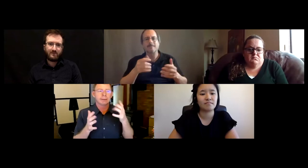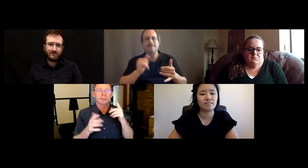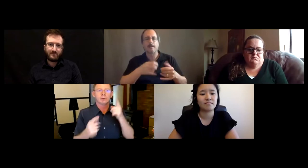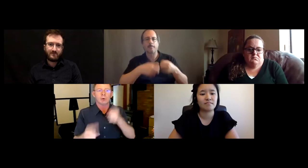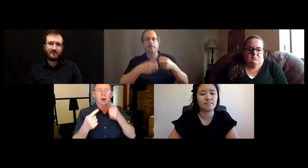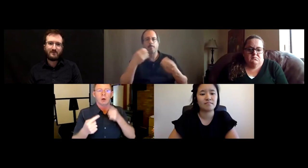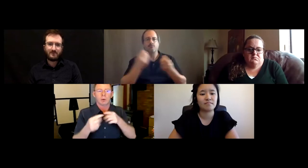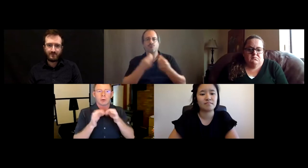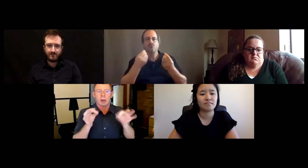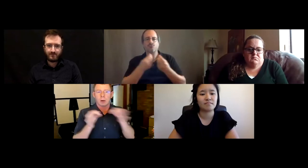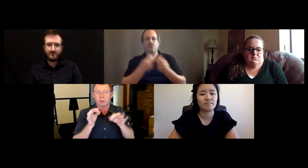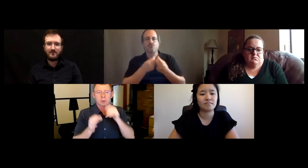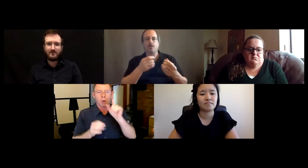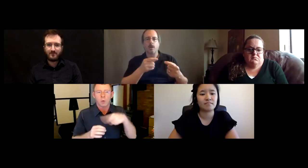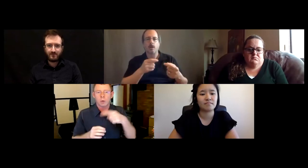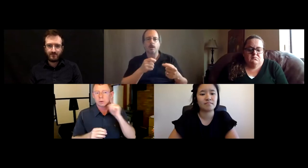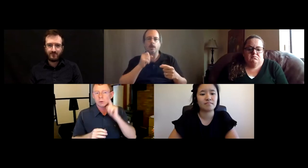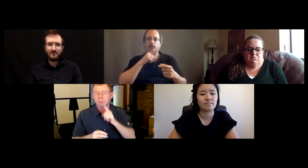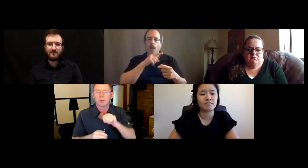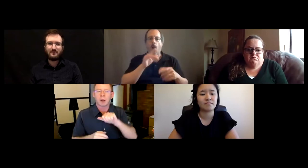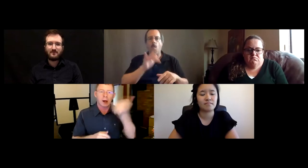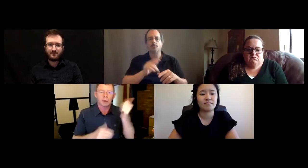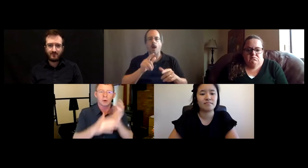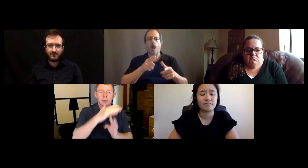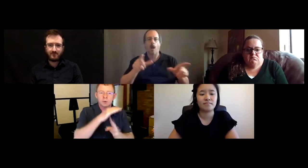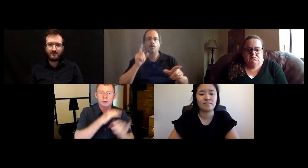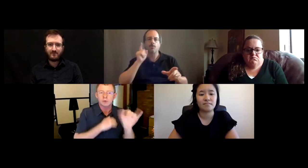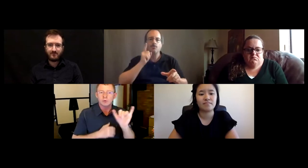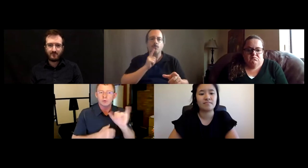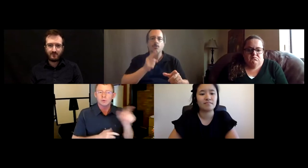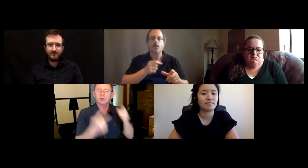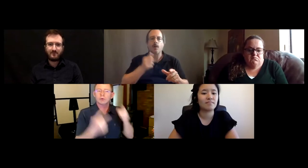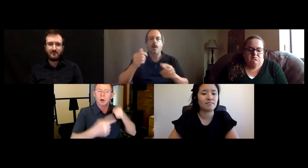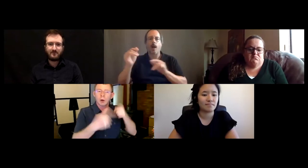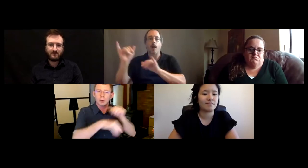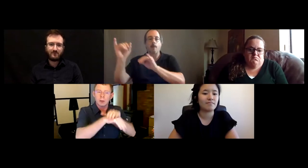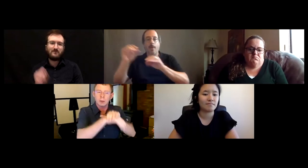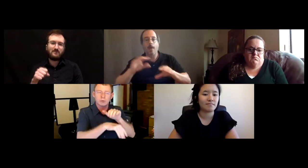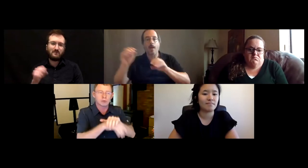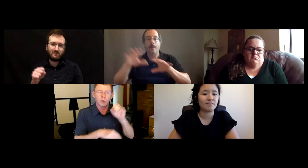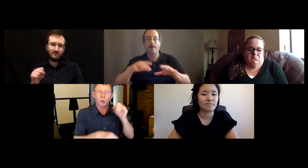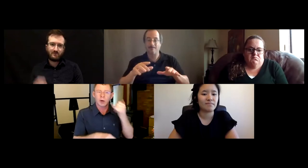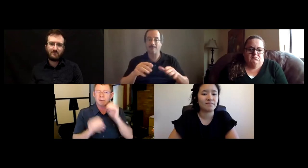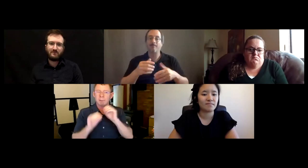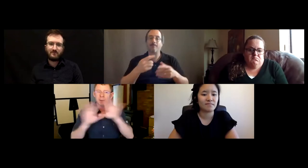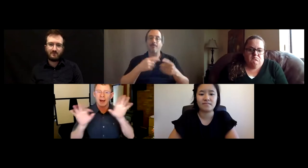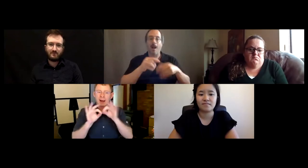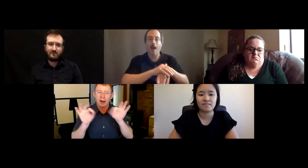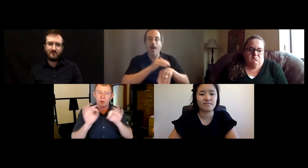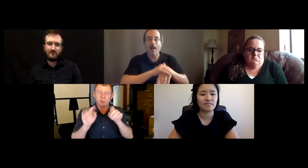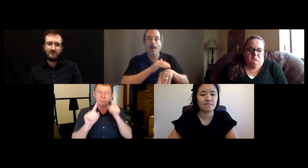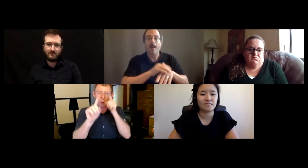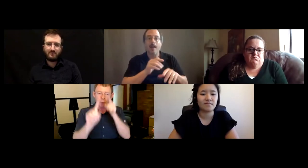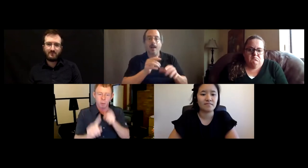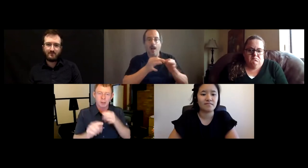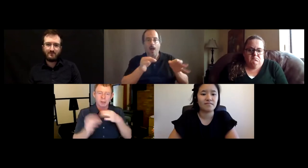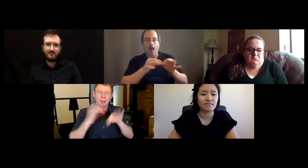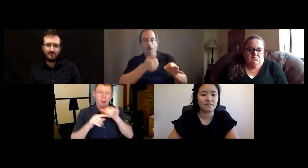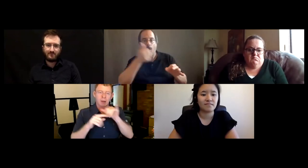And that's problematic for a lot of individuals whose first language is not English, including people who immigrate